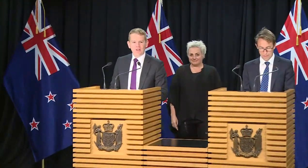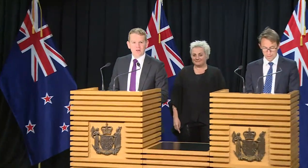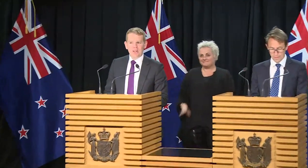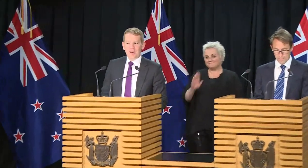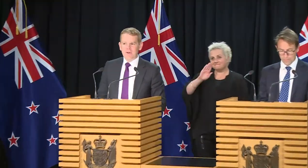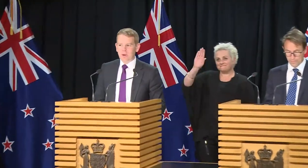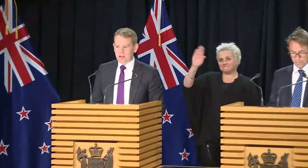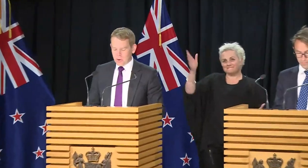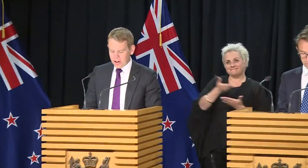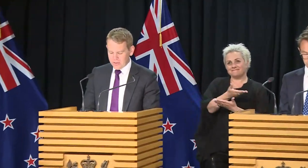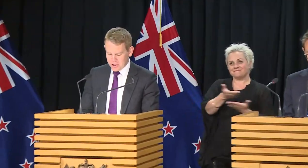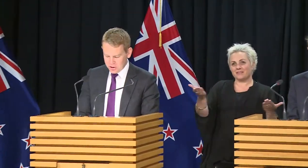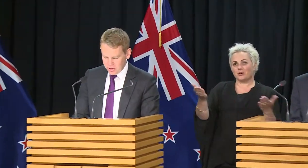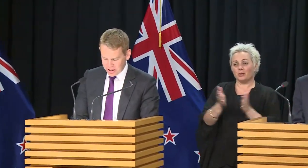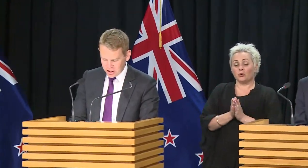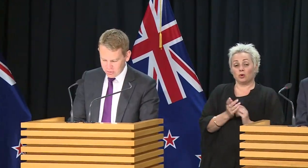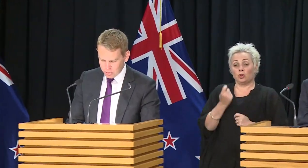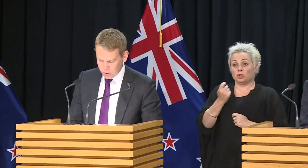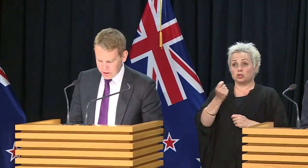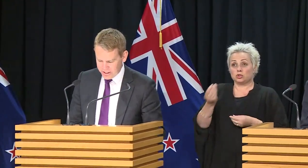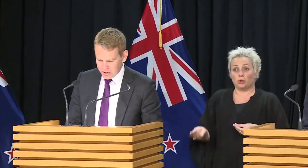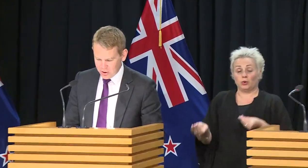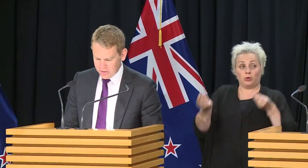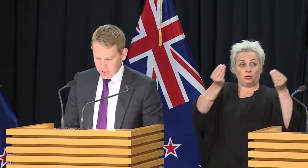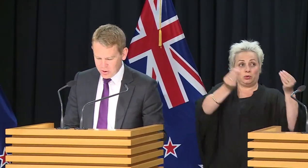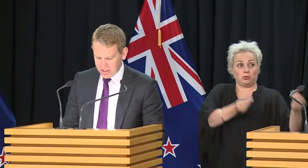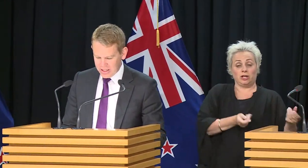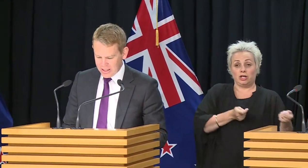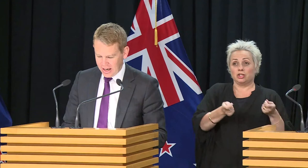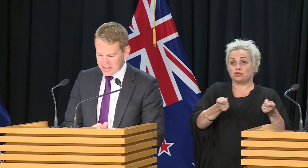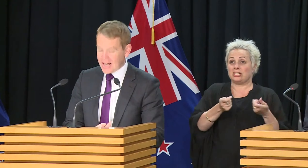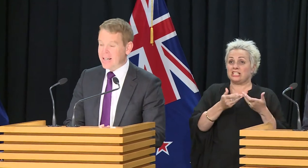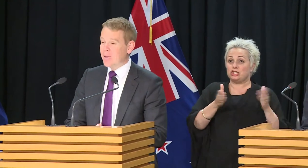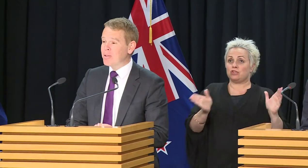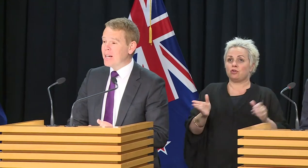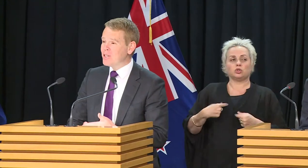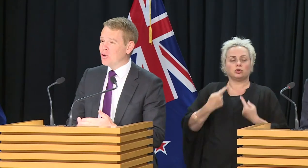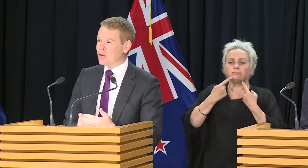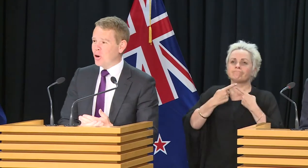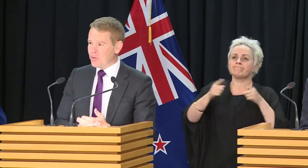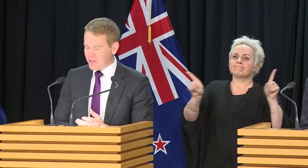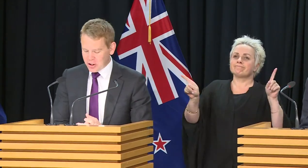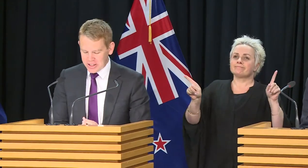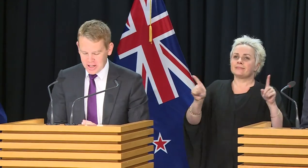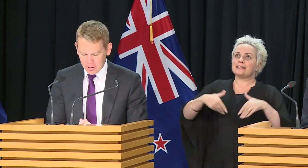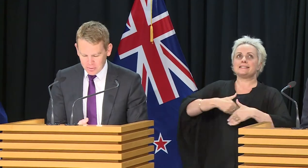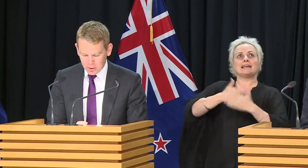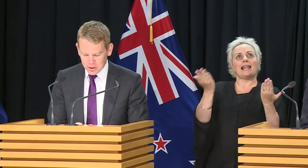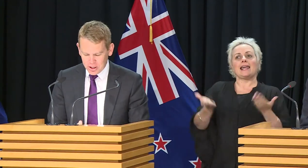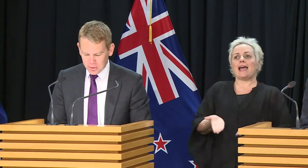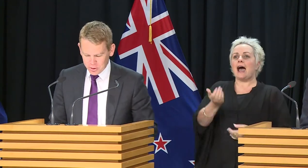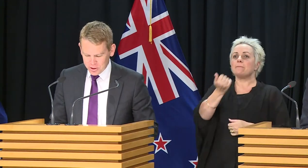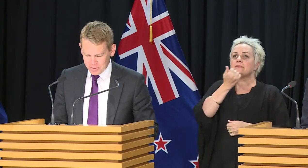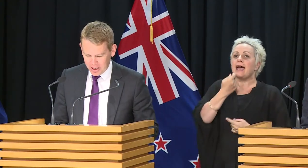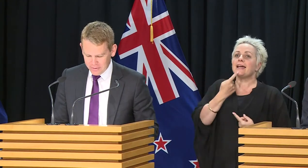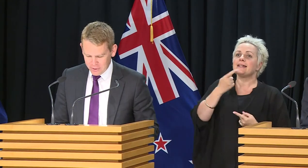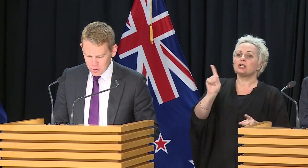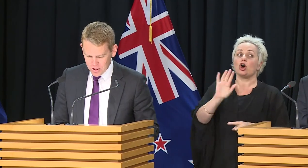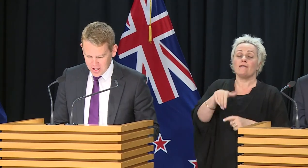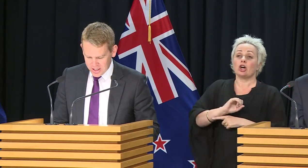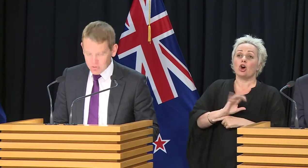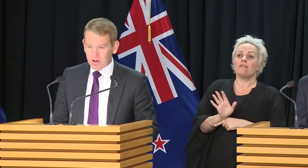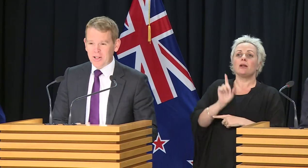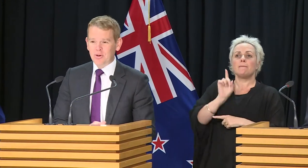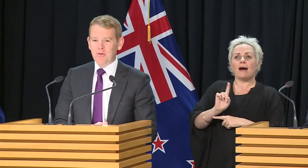Kia ora, good afternoon, everybody. I'll hand over to the Director General shortly to give you the daily update on COVID-19. But before I do that, I wanted to make a